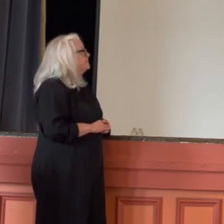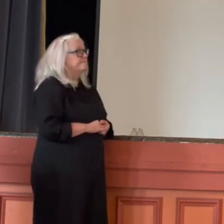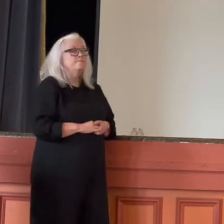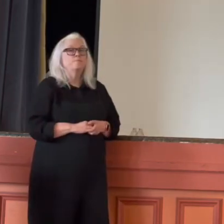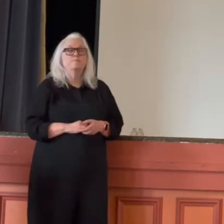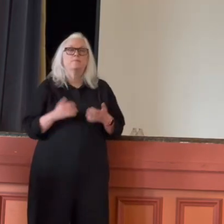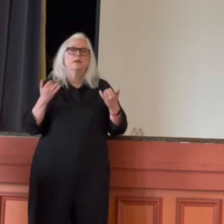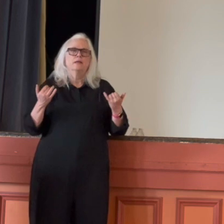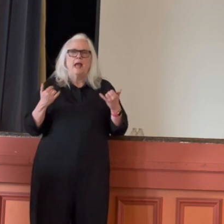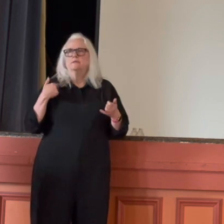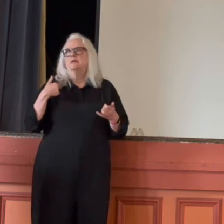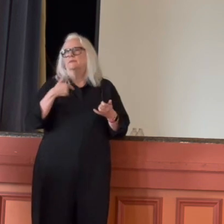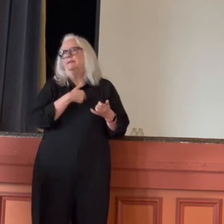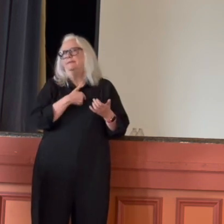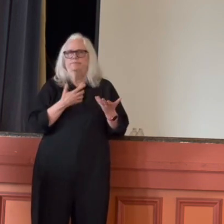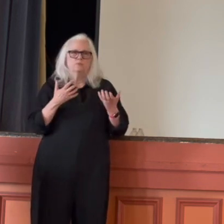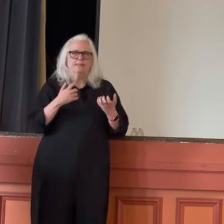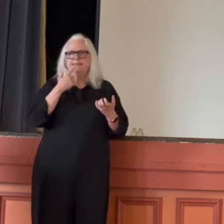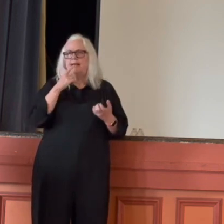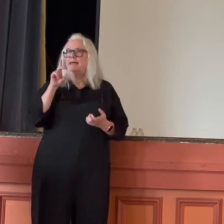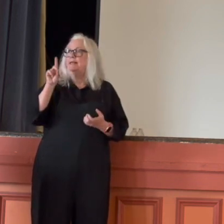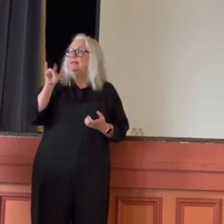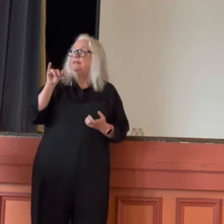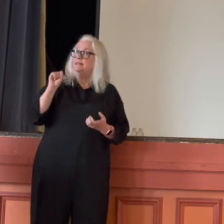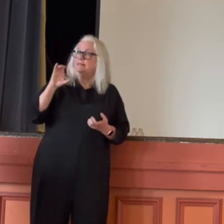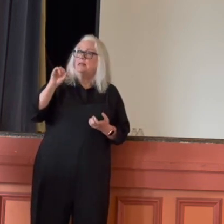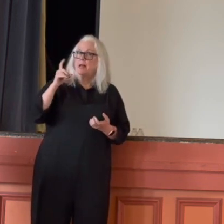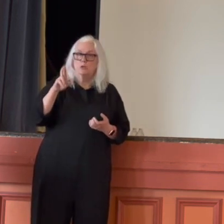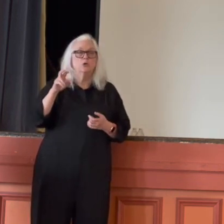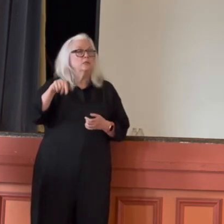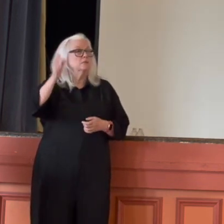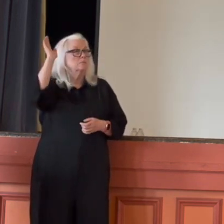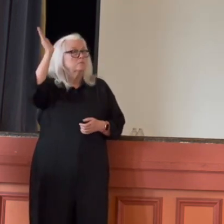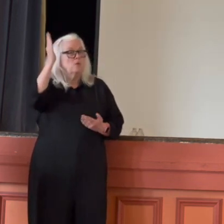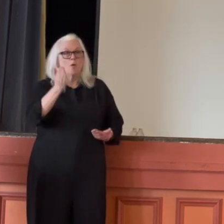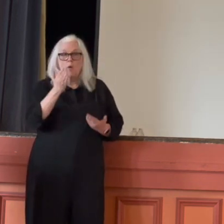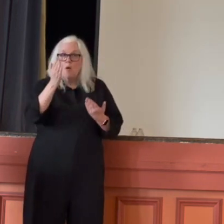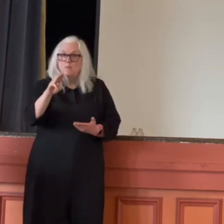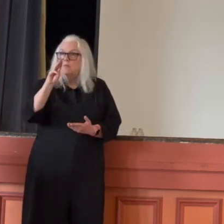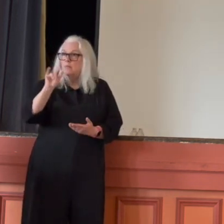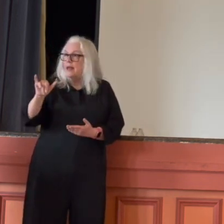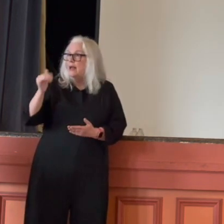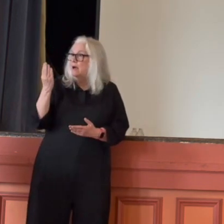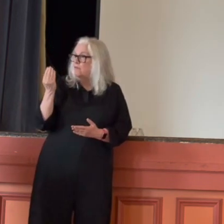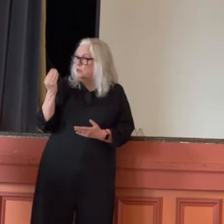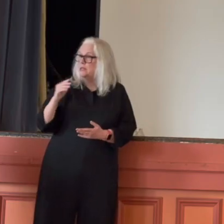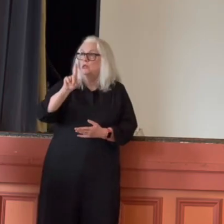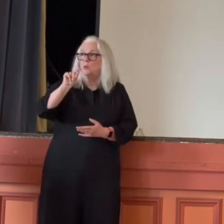As a disclaimer, this presentation is being offered on May 14th, 2025.